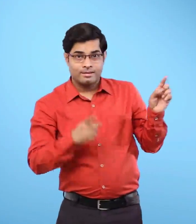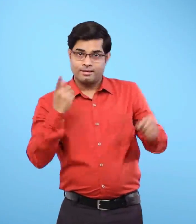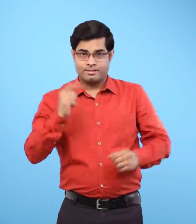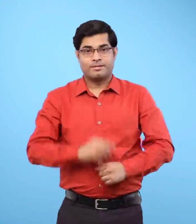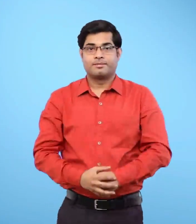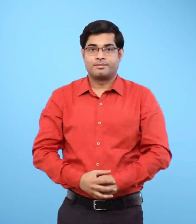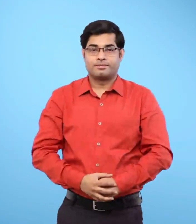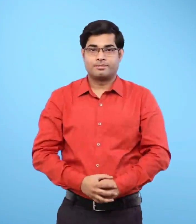this.